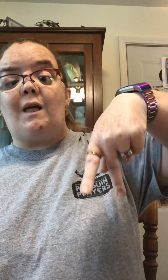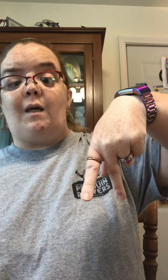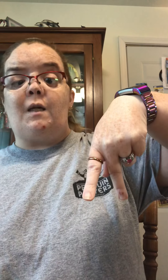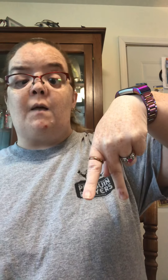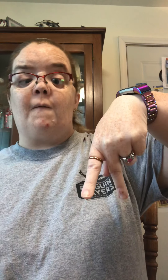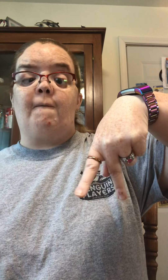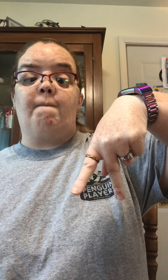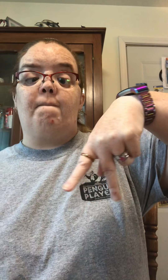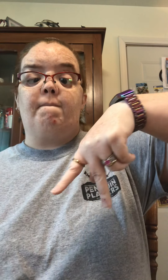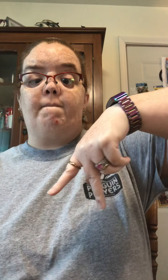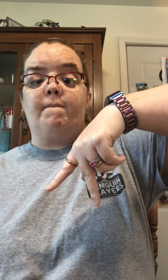P.